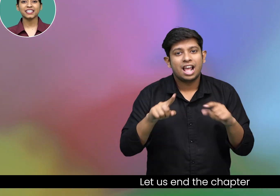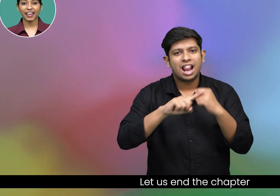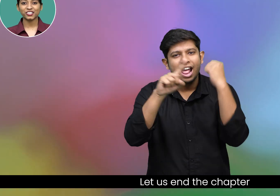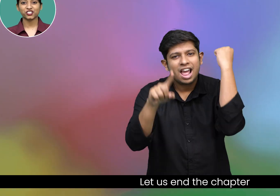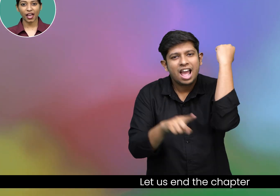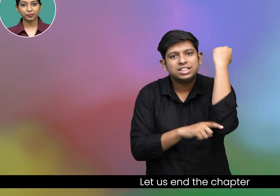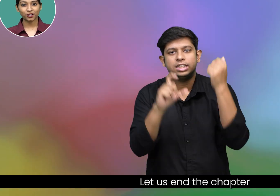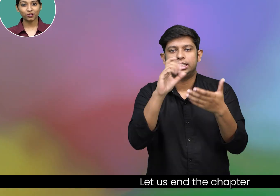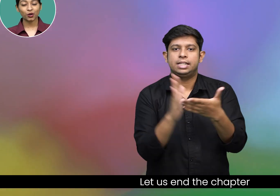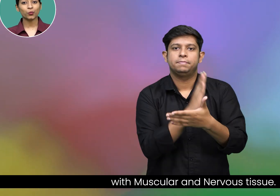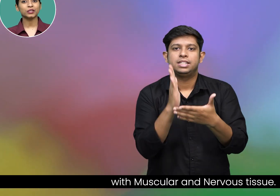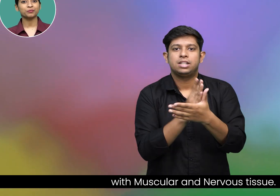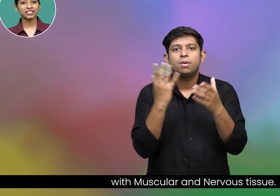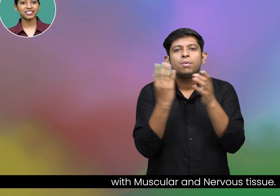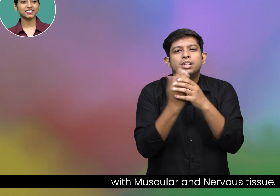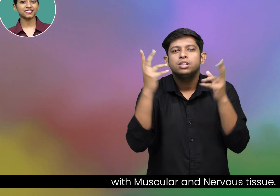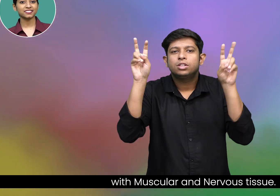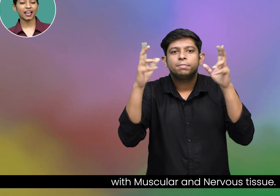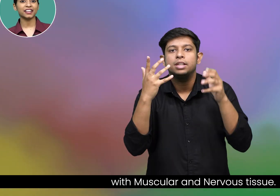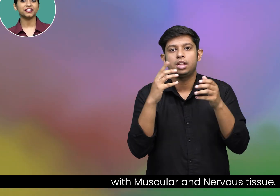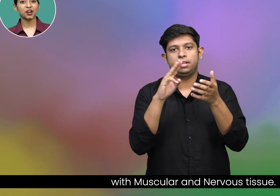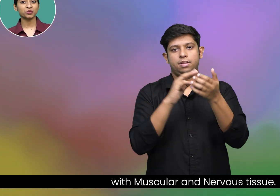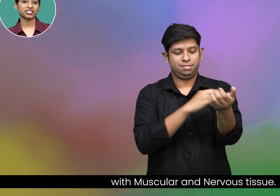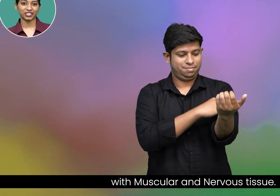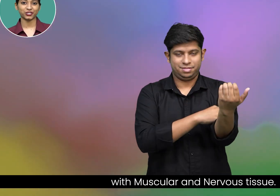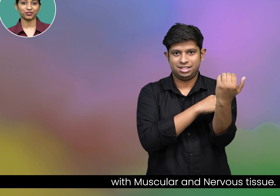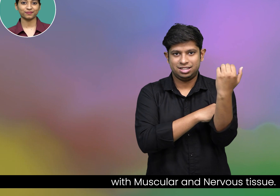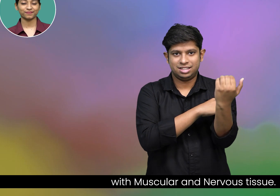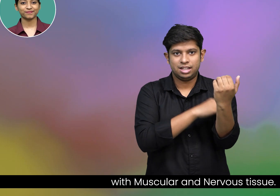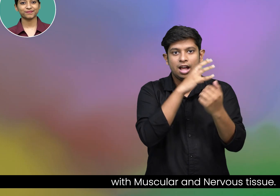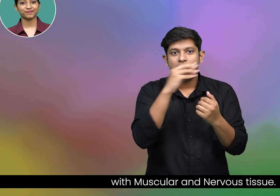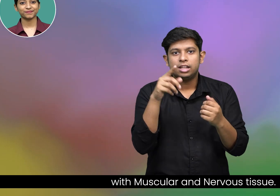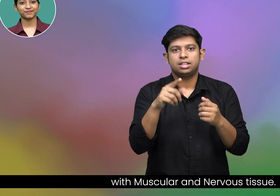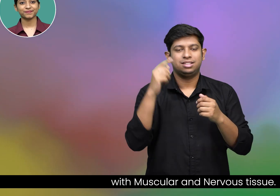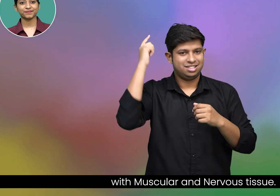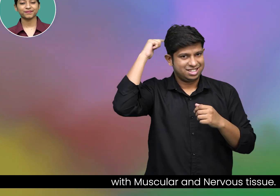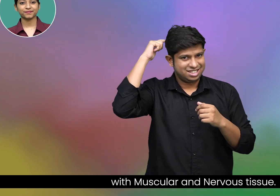Let us end the chapter with muscular and nervous tissue.